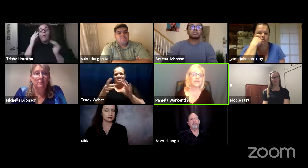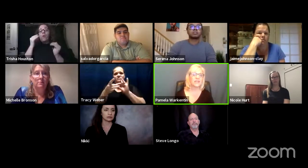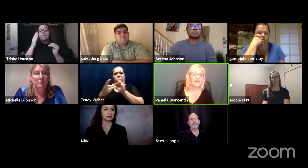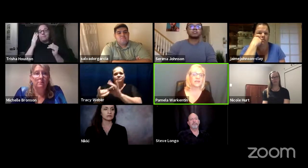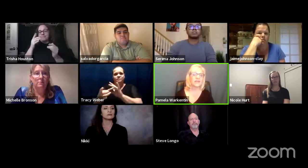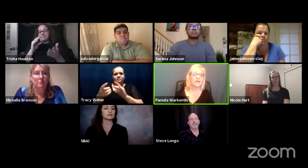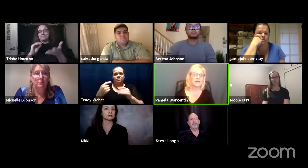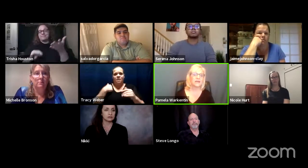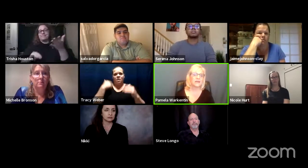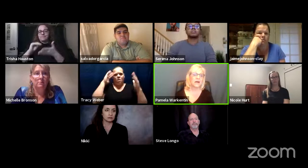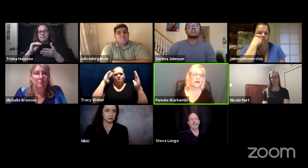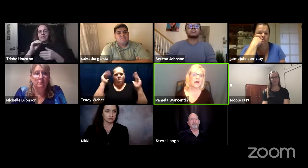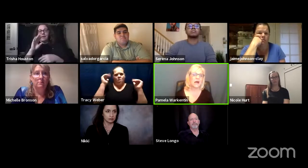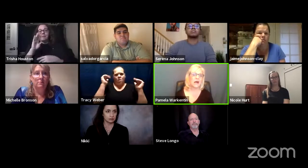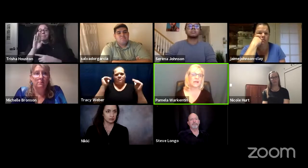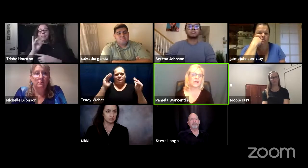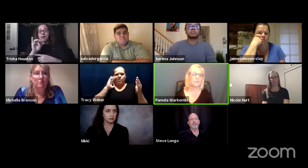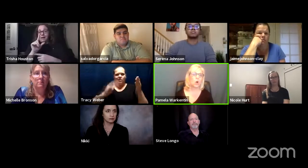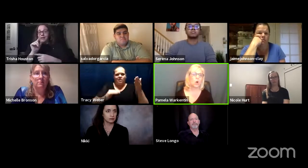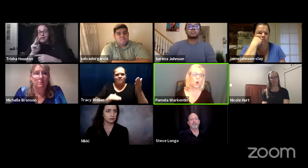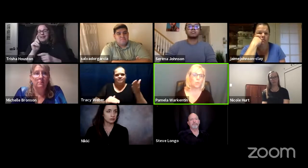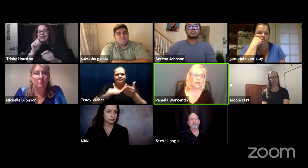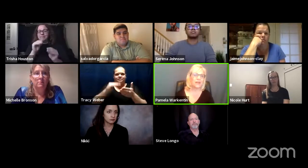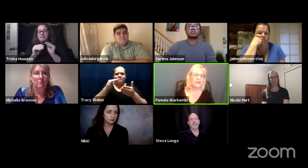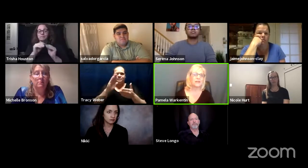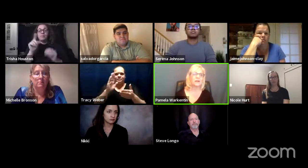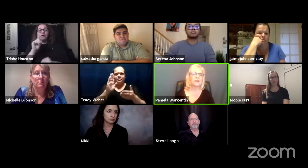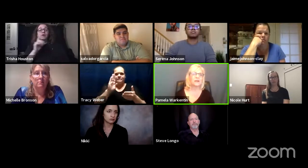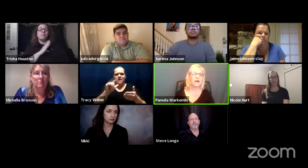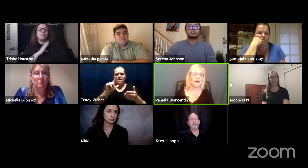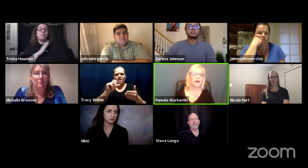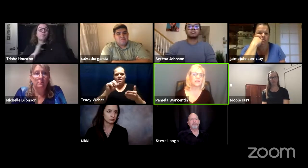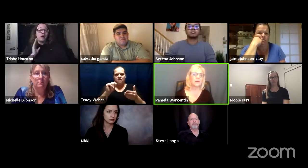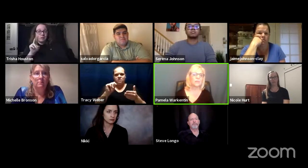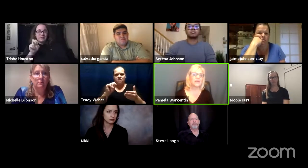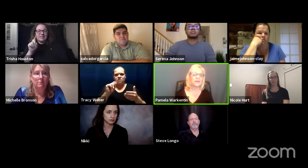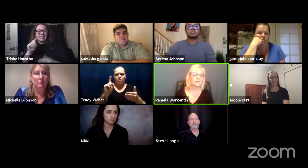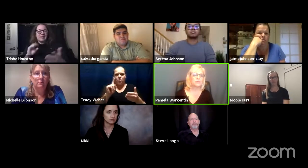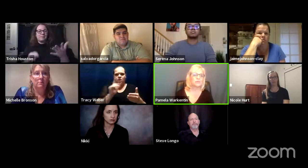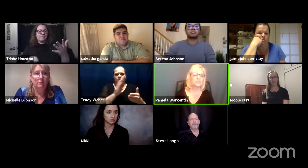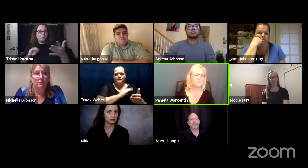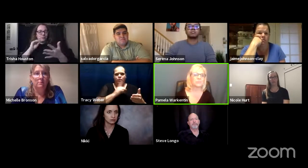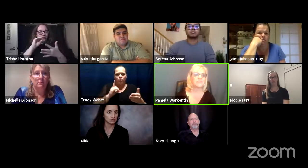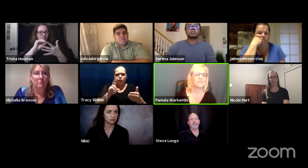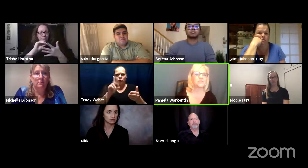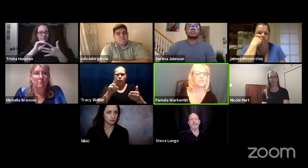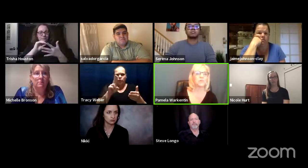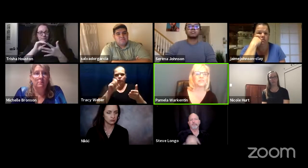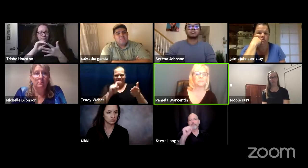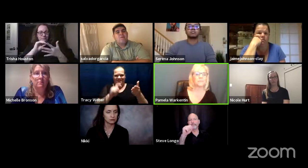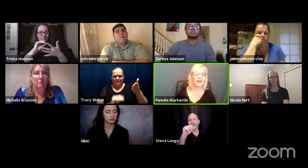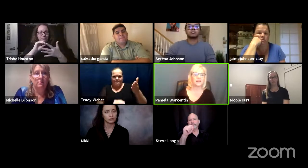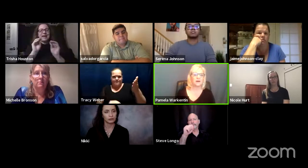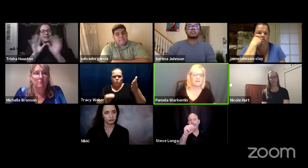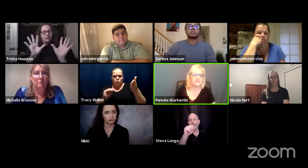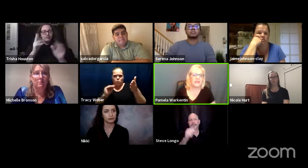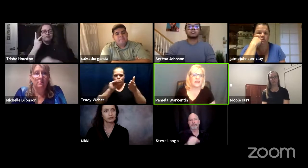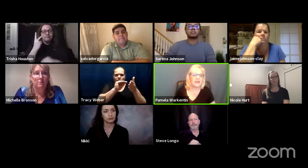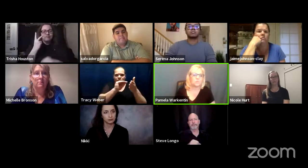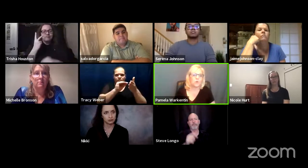Additionally, I am hoping that we can do some revisions with the bylaws, and we're